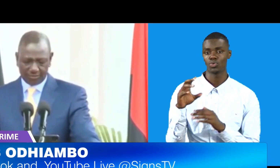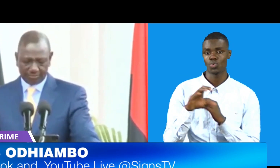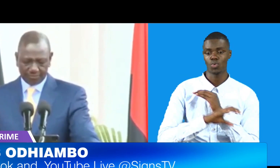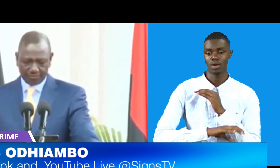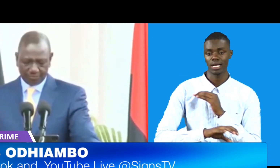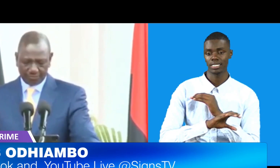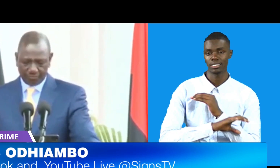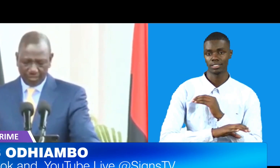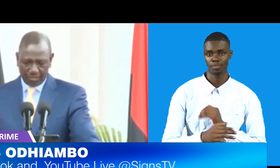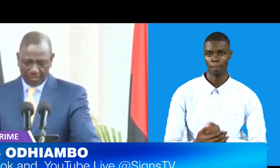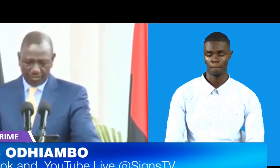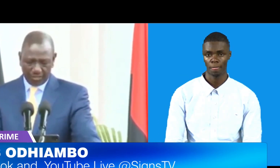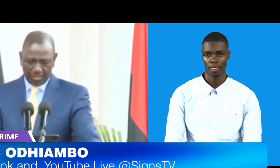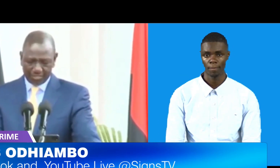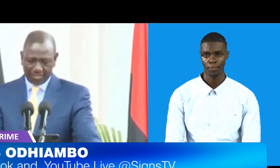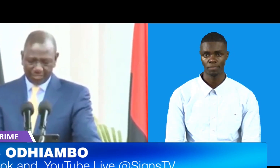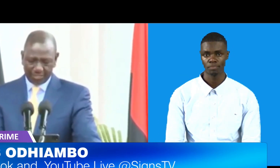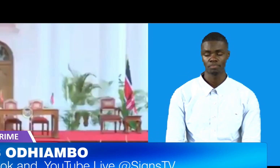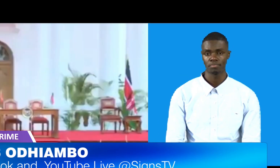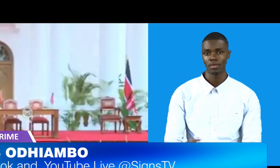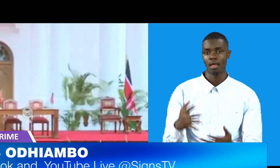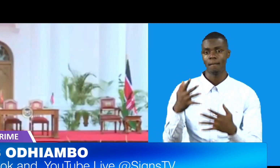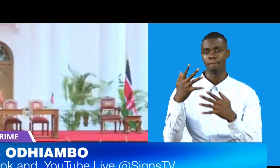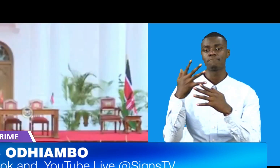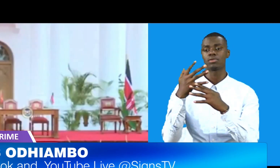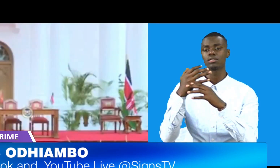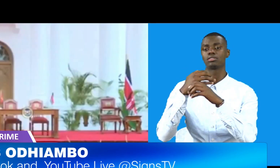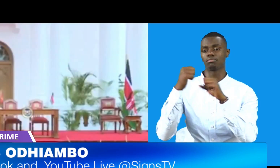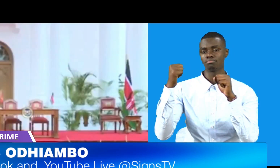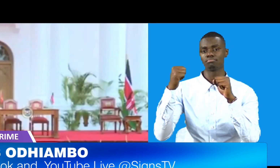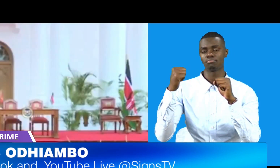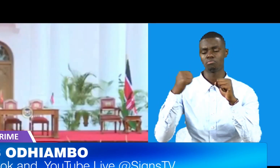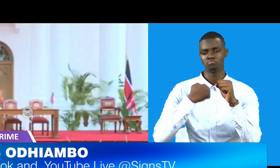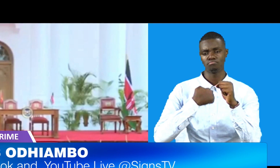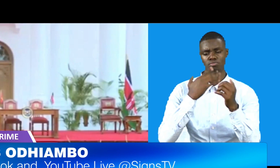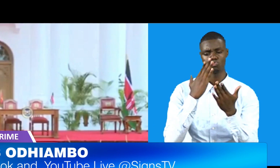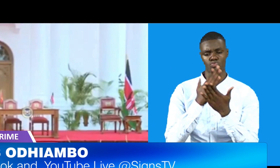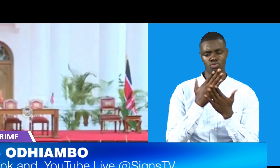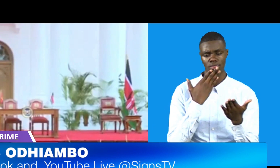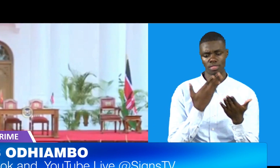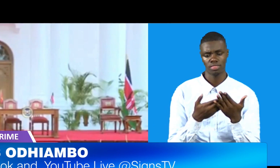countries. Your Excellency, I am truly grateful